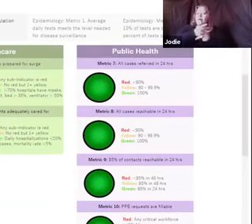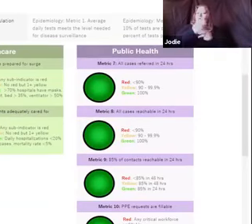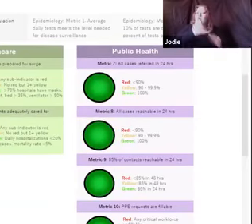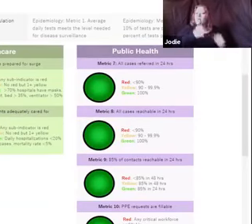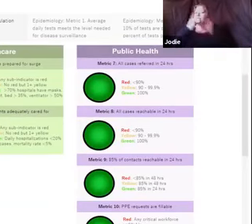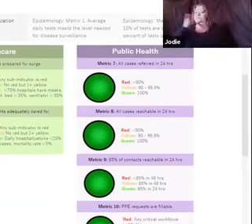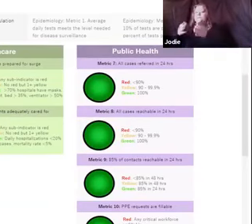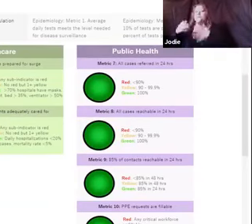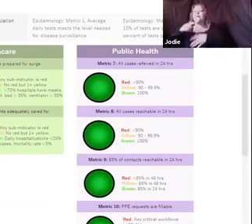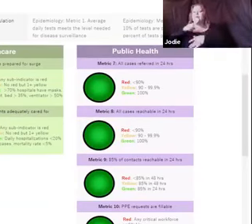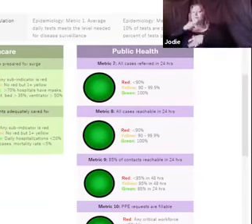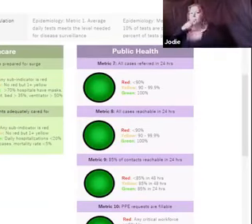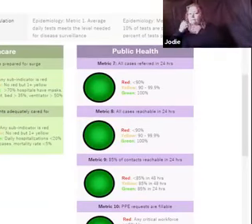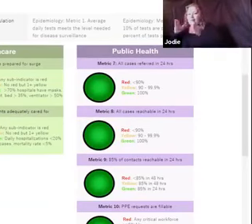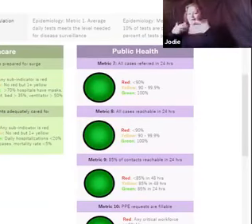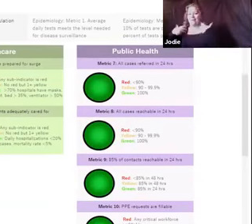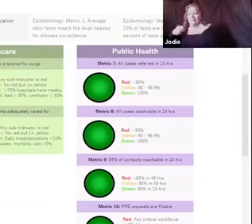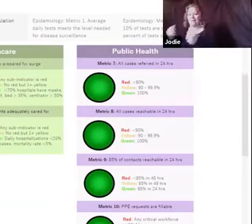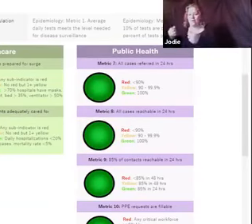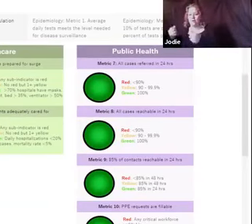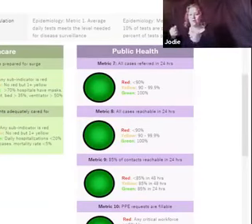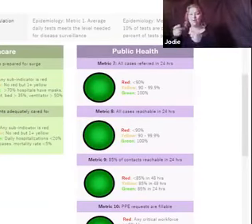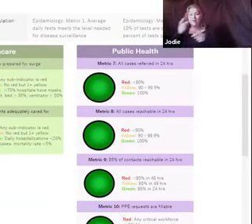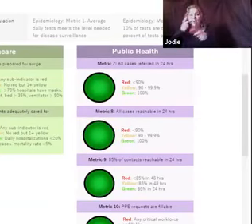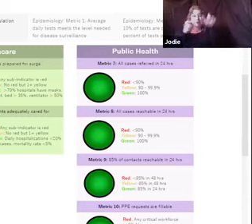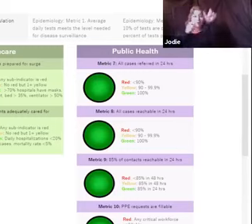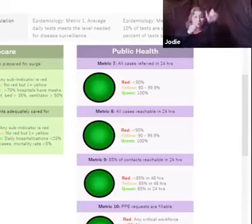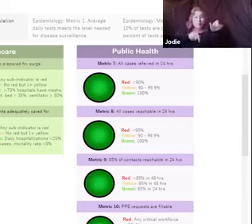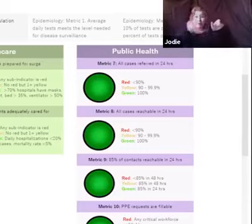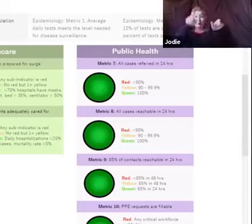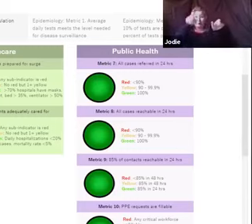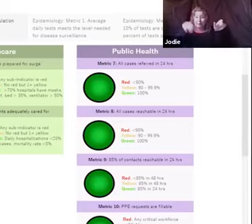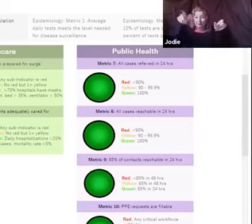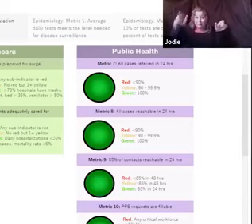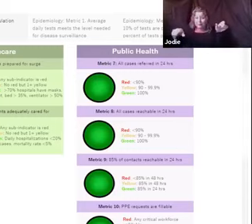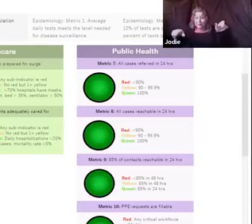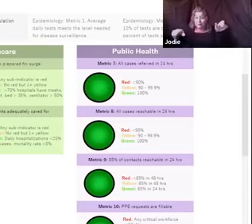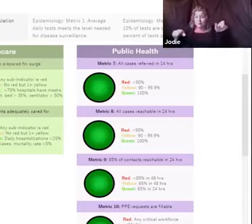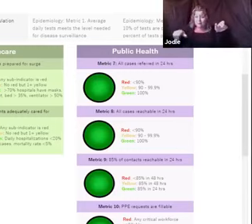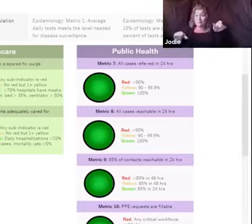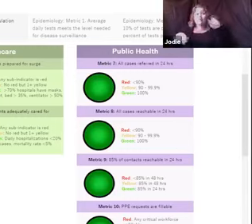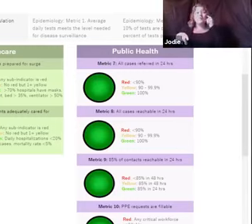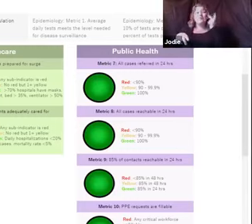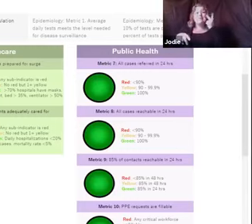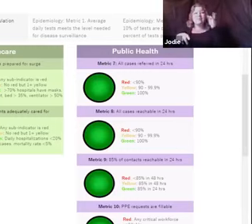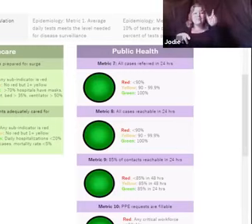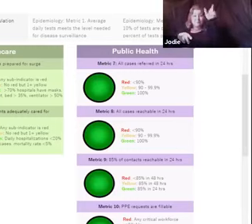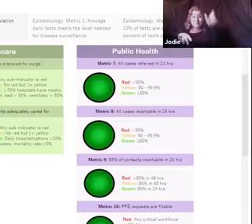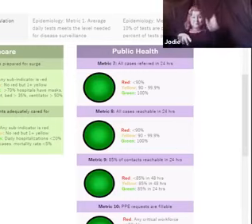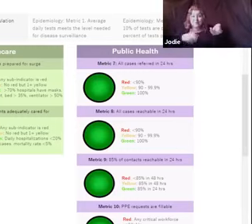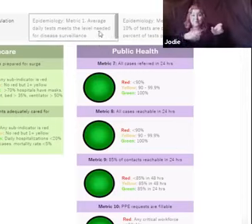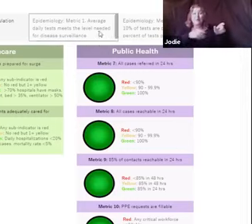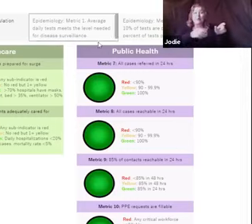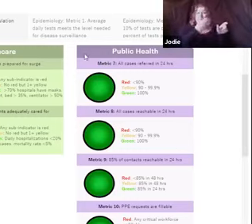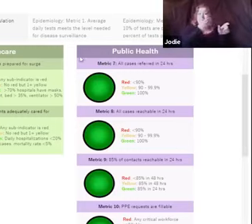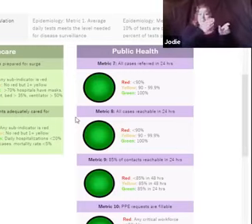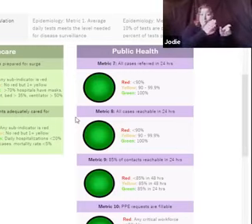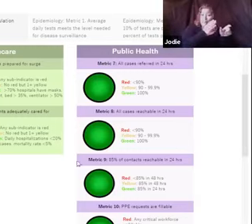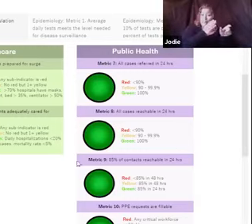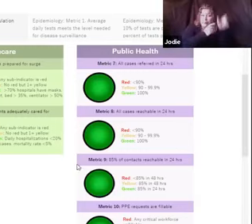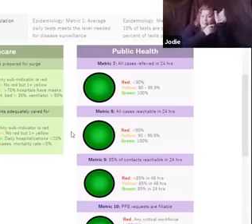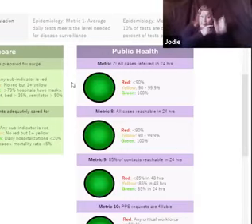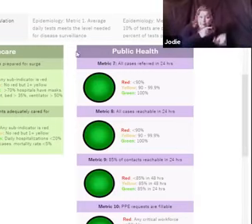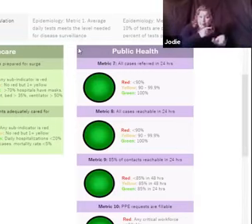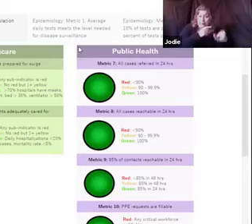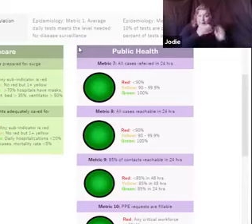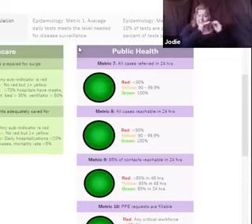align with that category. So all these ones in blue go with epi, the ones in green go with healthcare, the ones